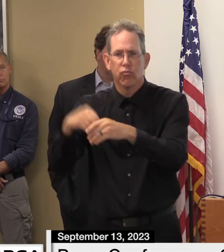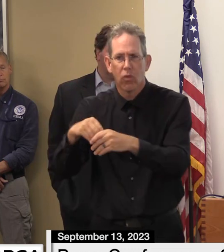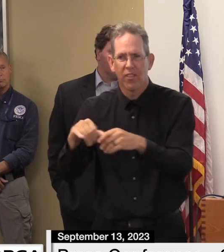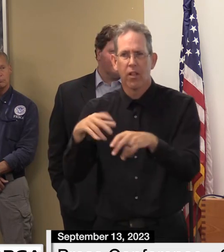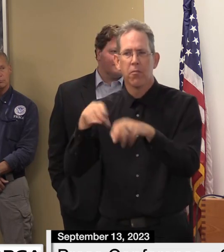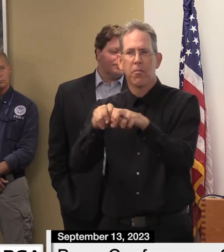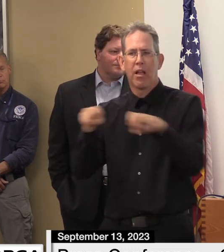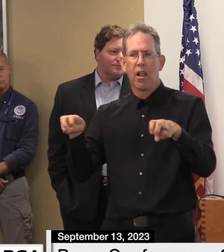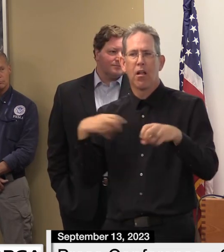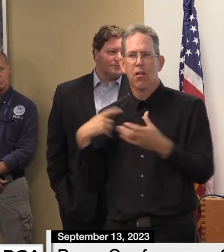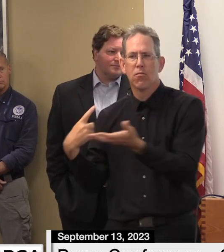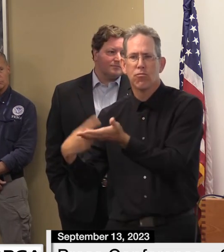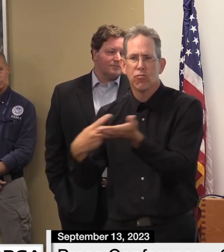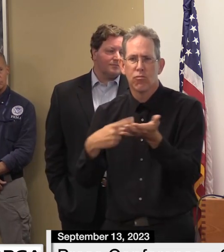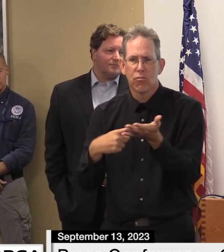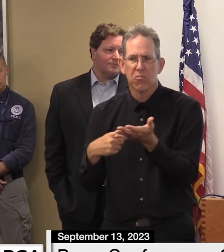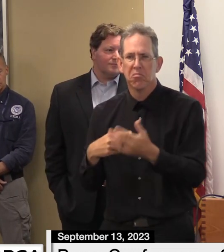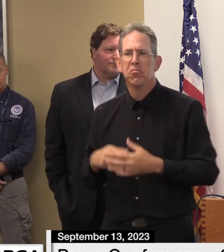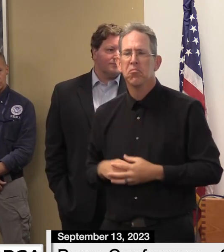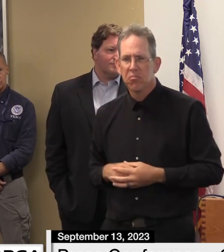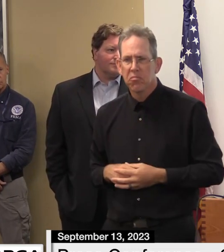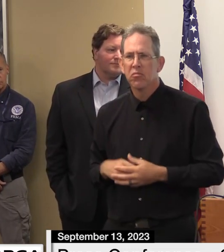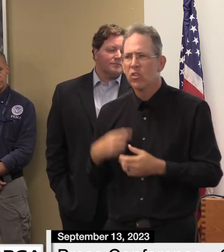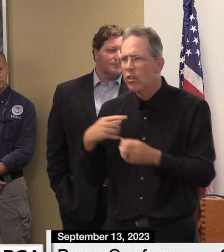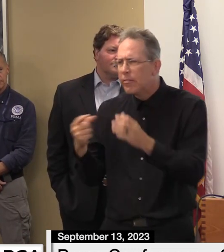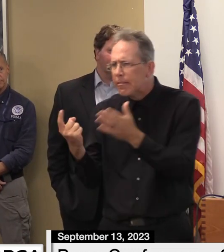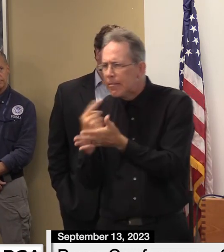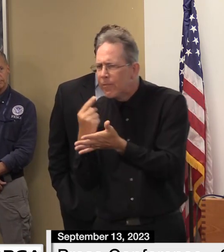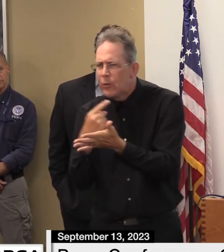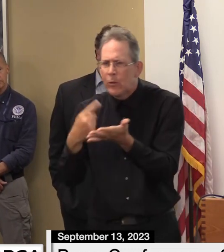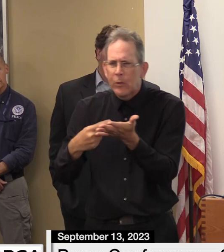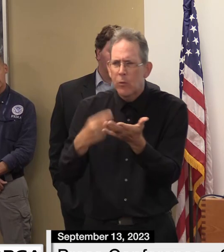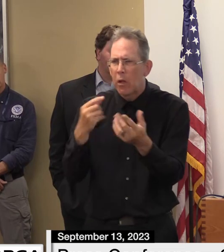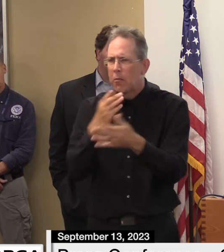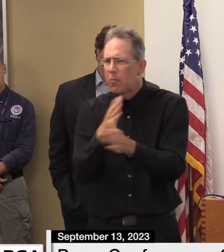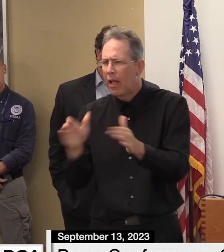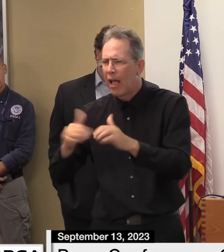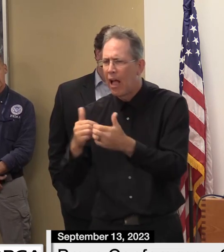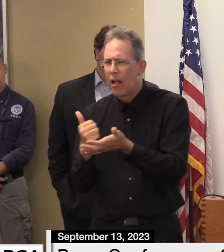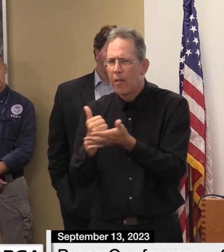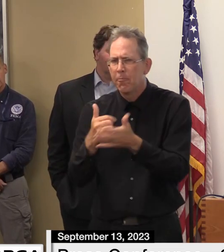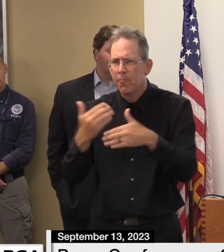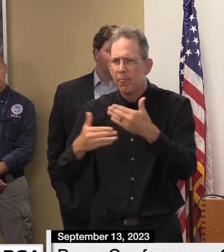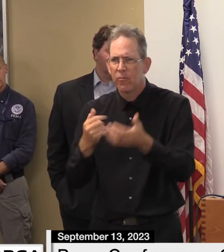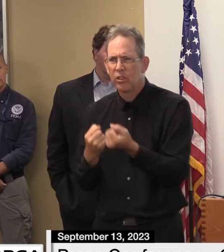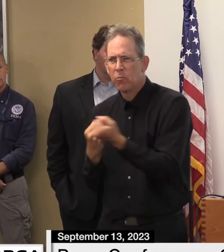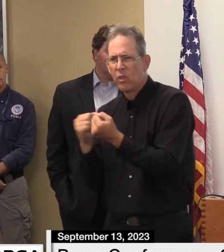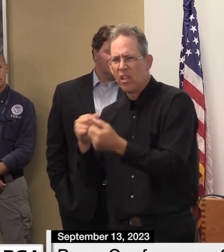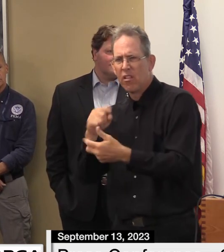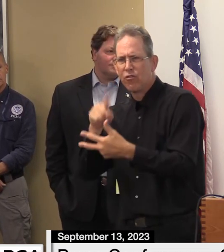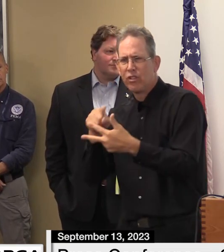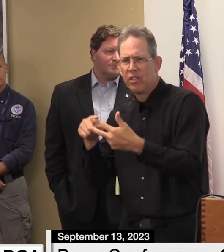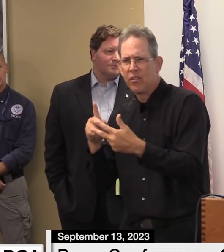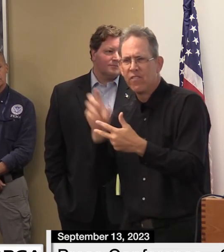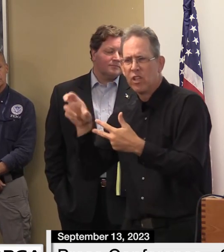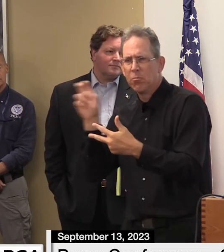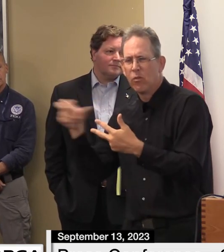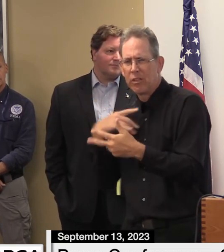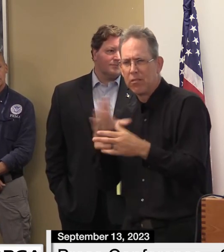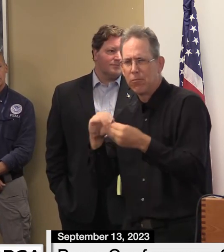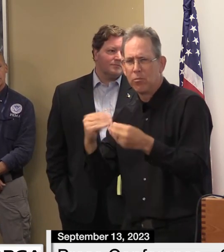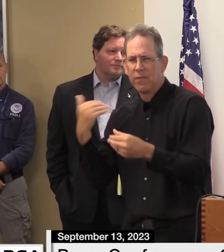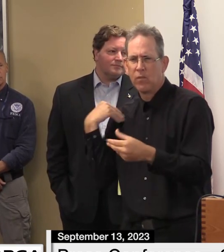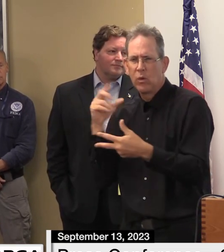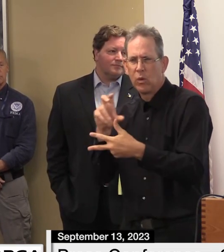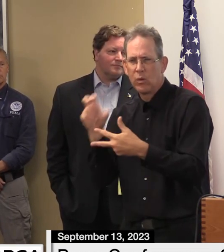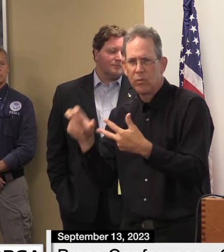the Treasurer and his office set up to review these projects and support all three of these investments. It's going to result in a lot